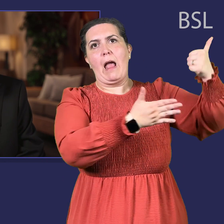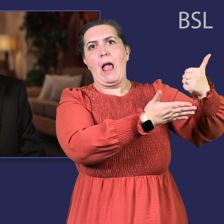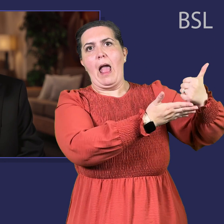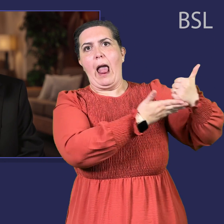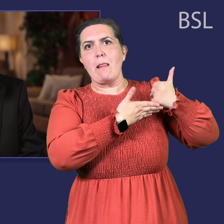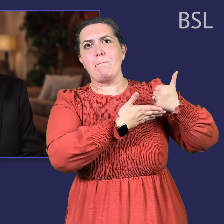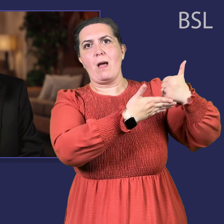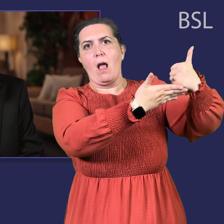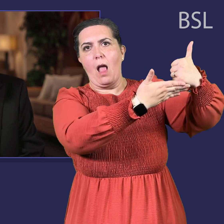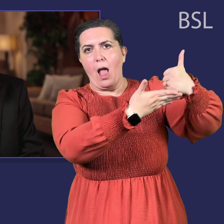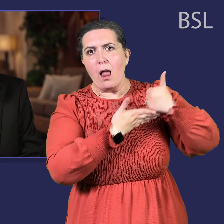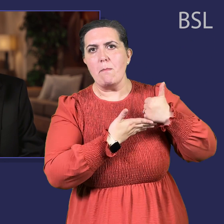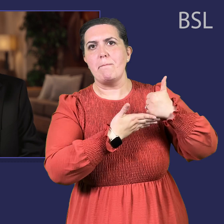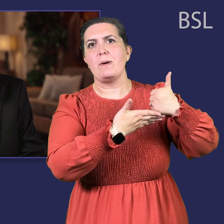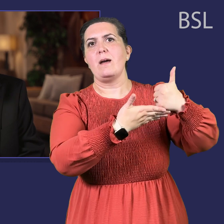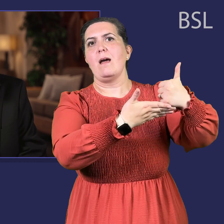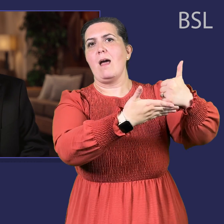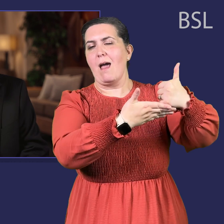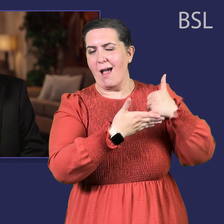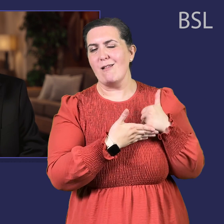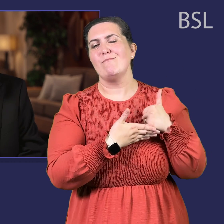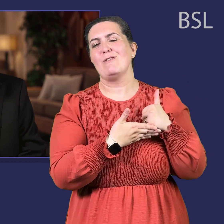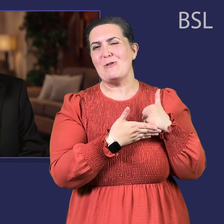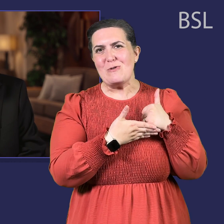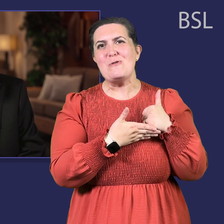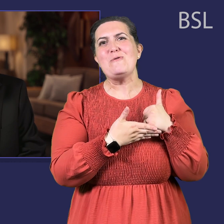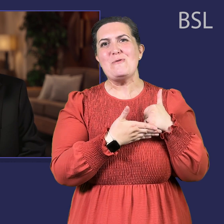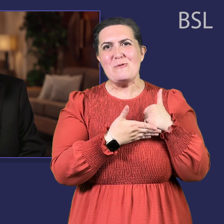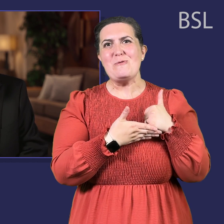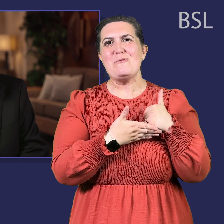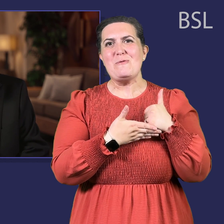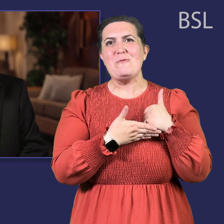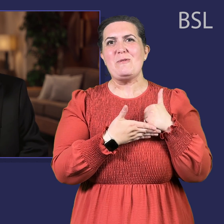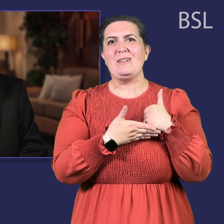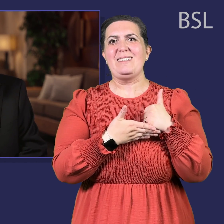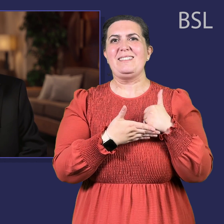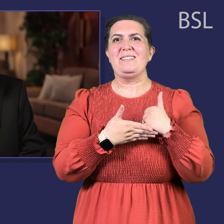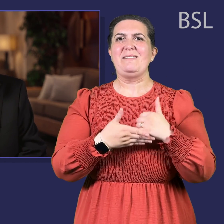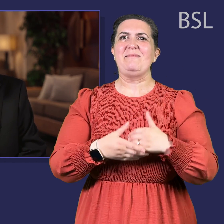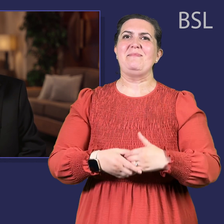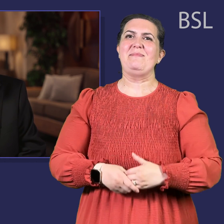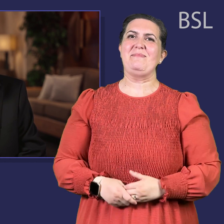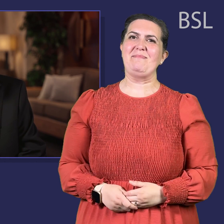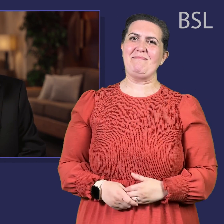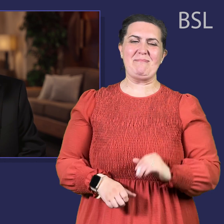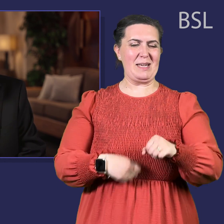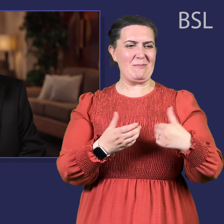Miraculously, in each instance, heavenly help rescued us.